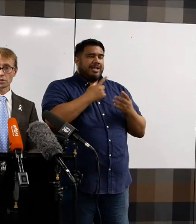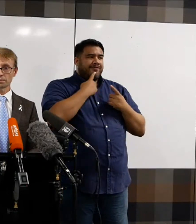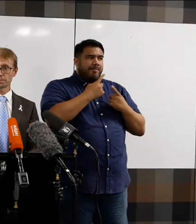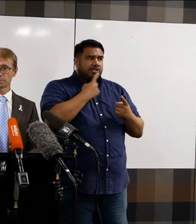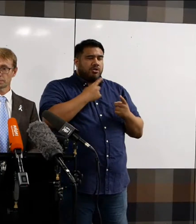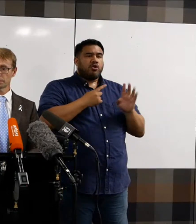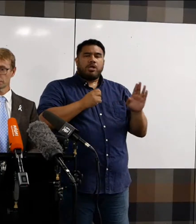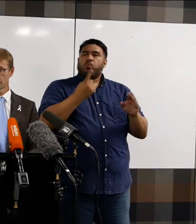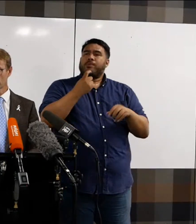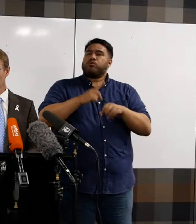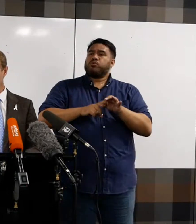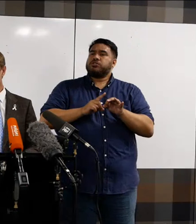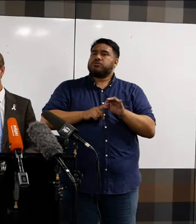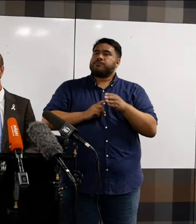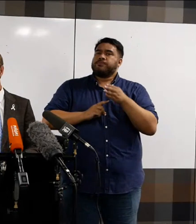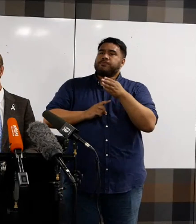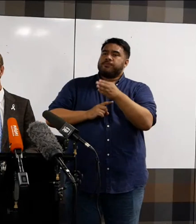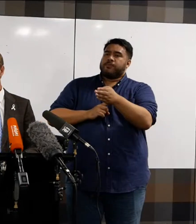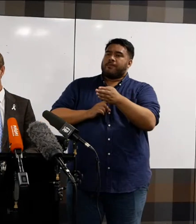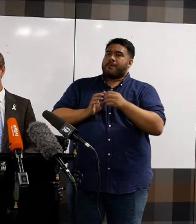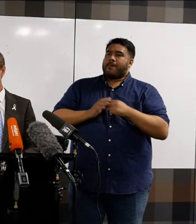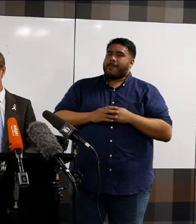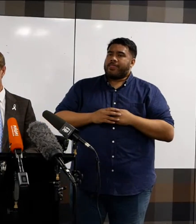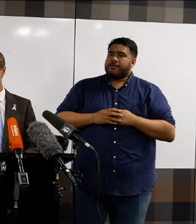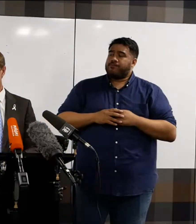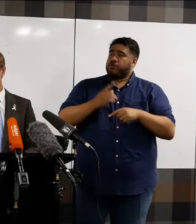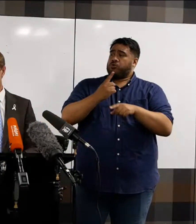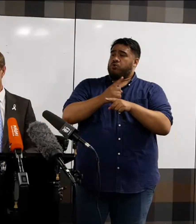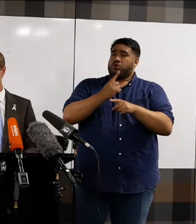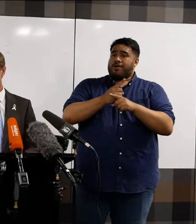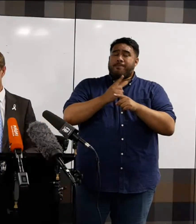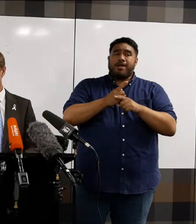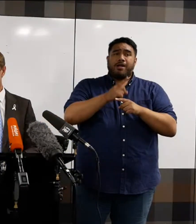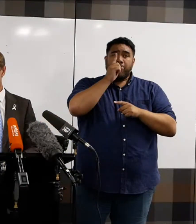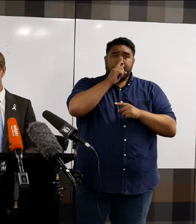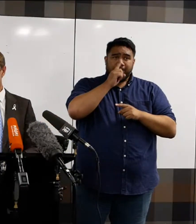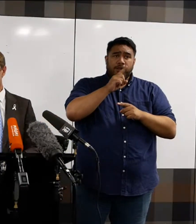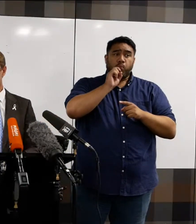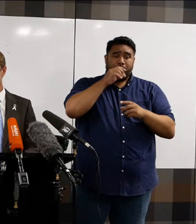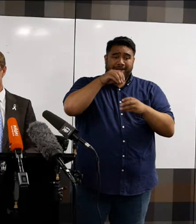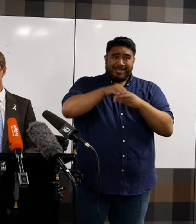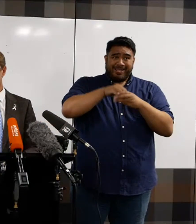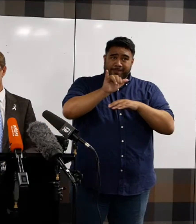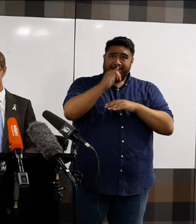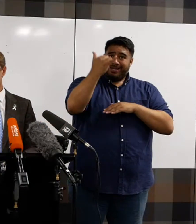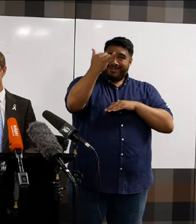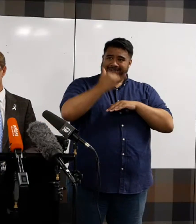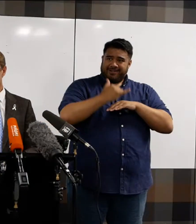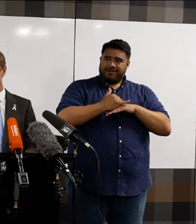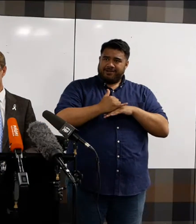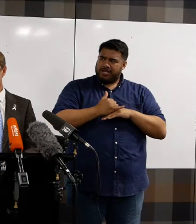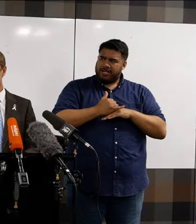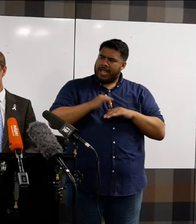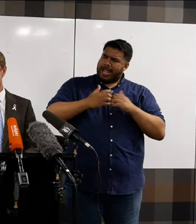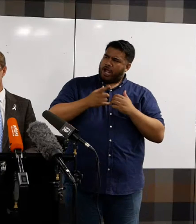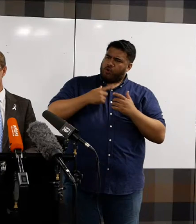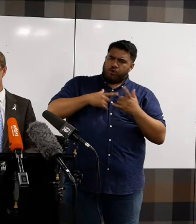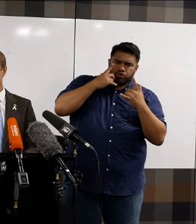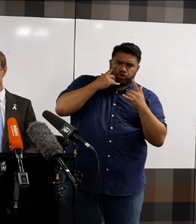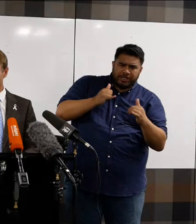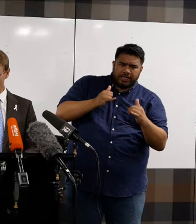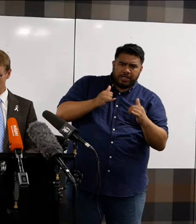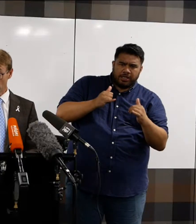more question. Just going on, just touching on the passengers again, how will they be monitored for signs of illness and by